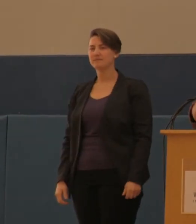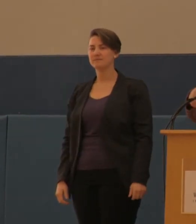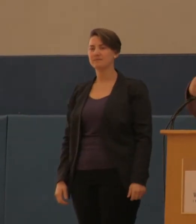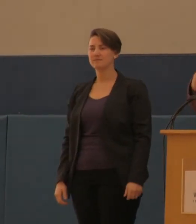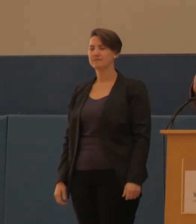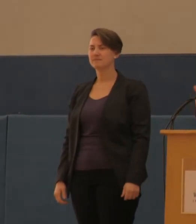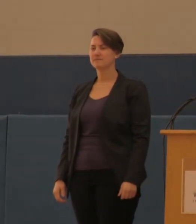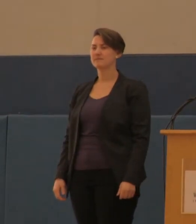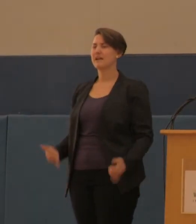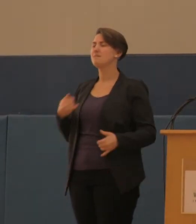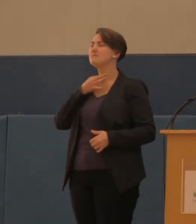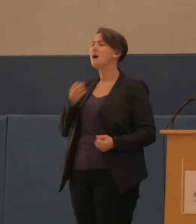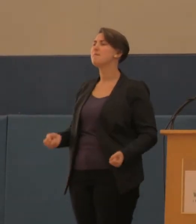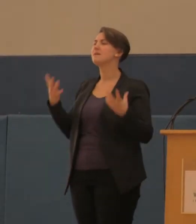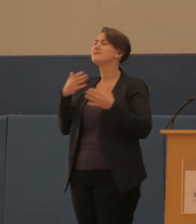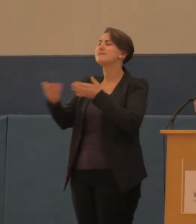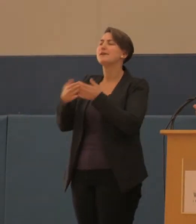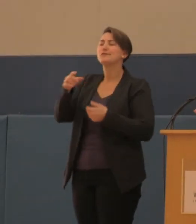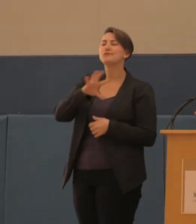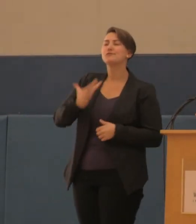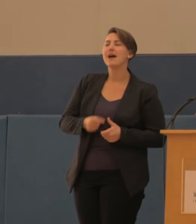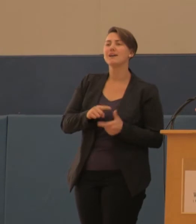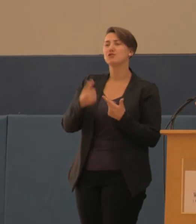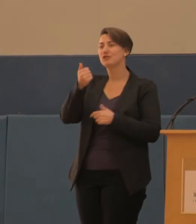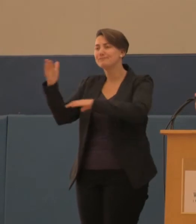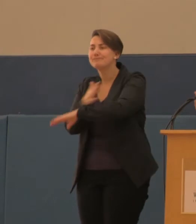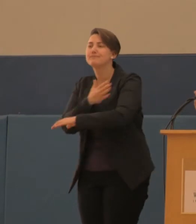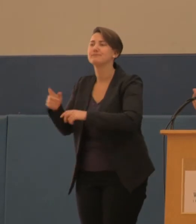be you, trans, gender expansion, LGBTQ,